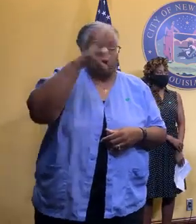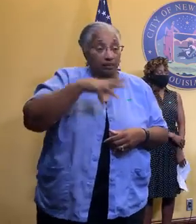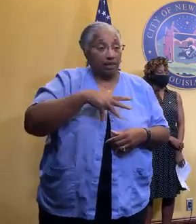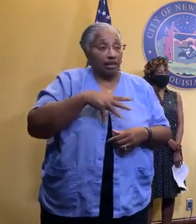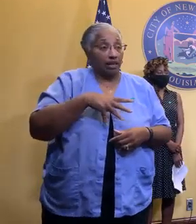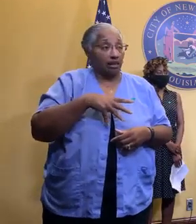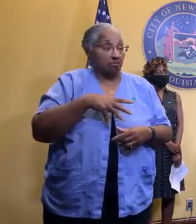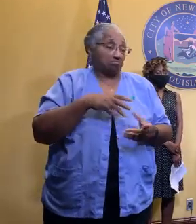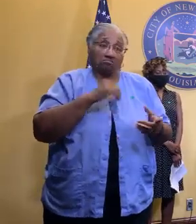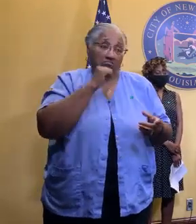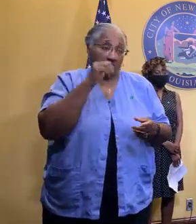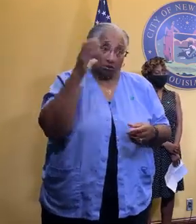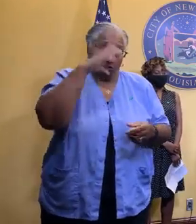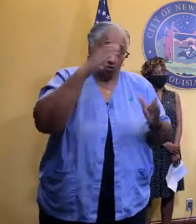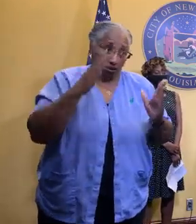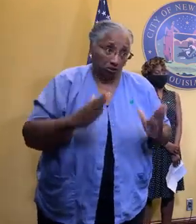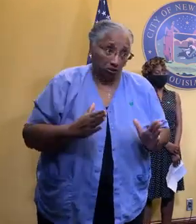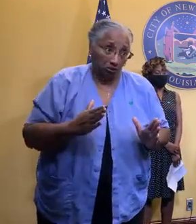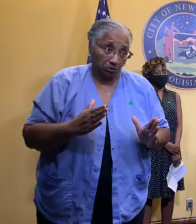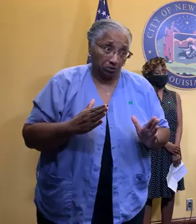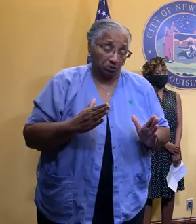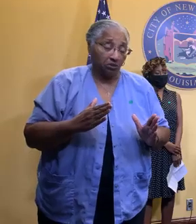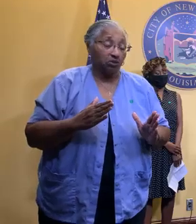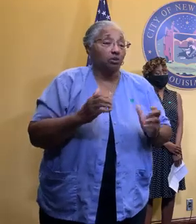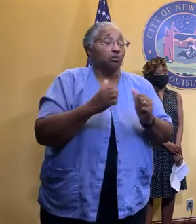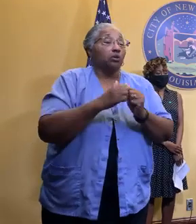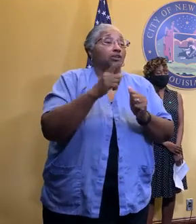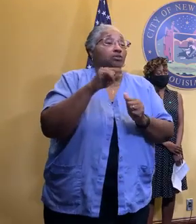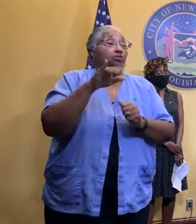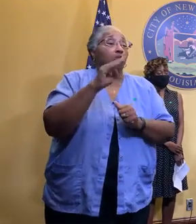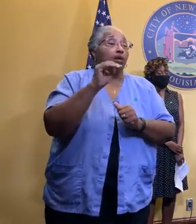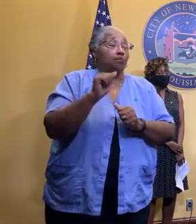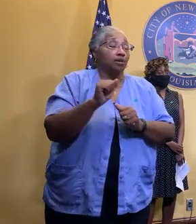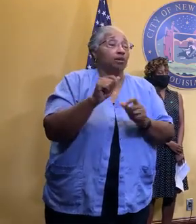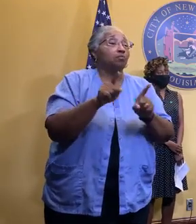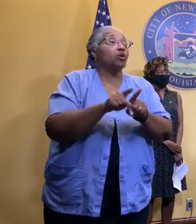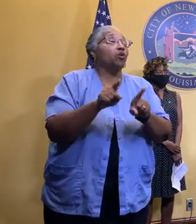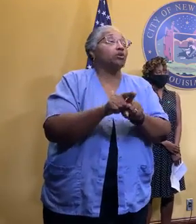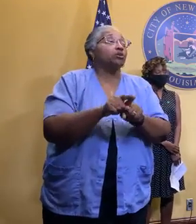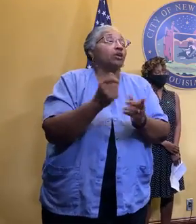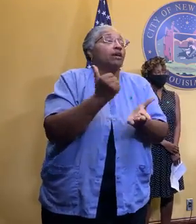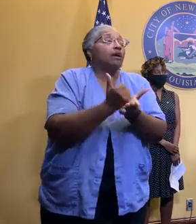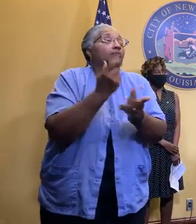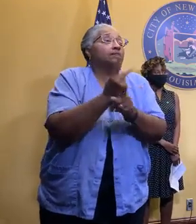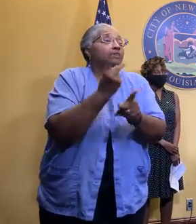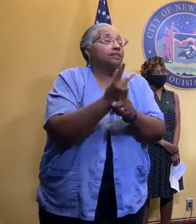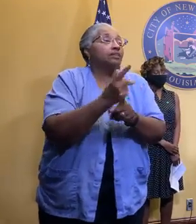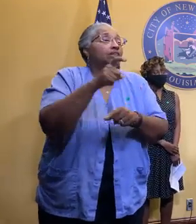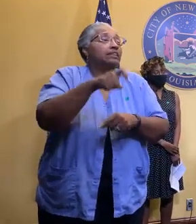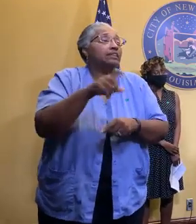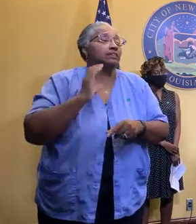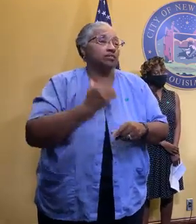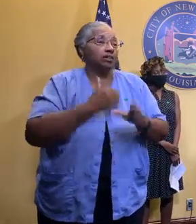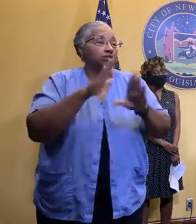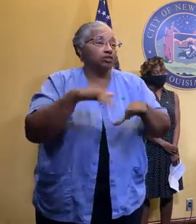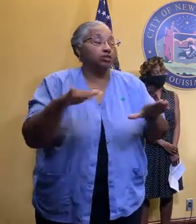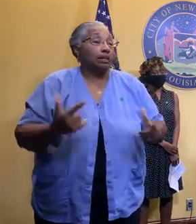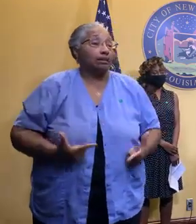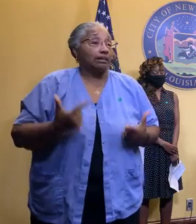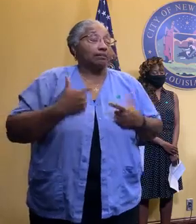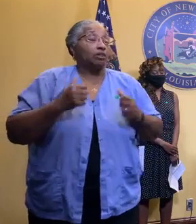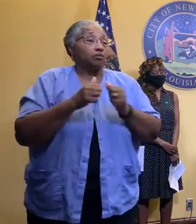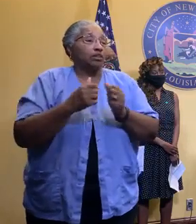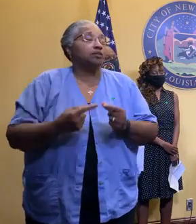no stranger, again, to trauma, but is no stranger to meeting the needs of our children who are living with special